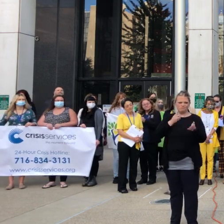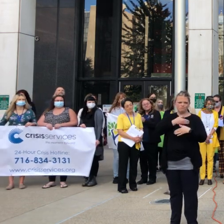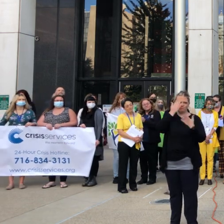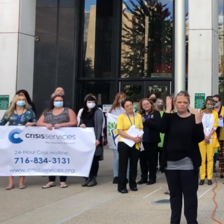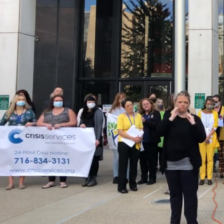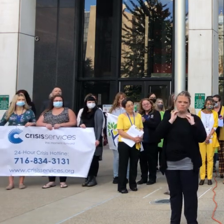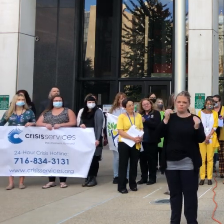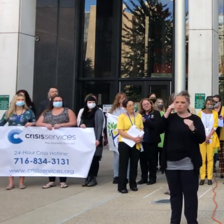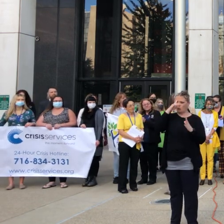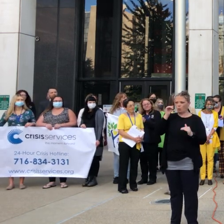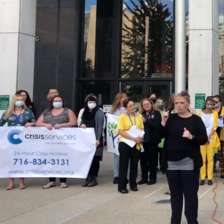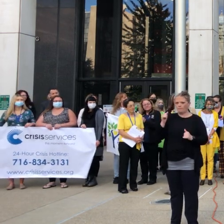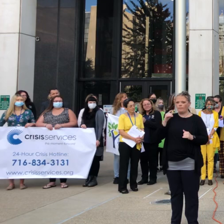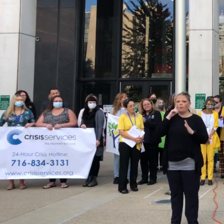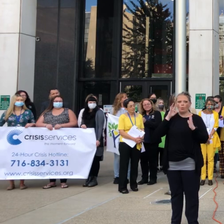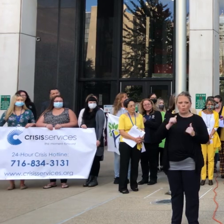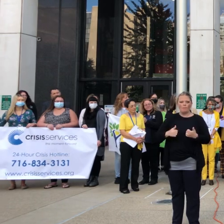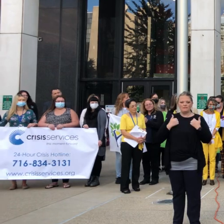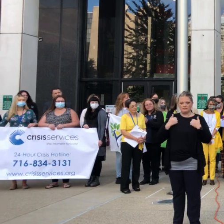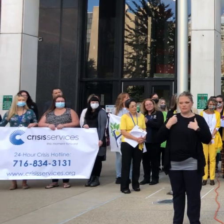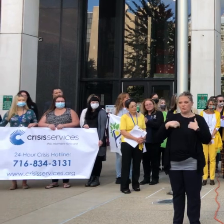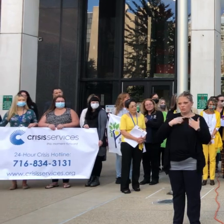hope does exist, and we are here for you.